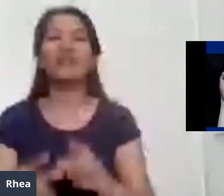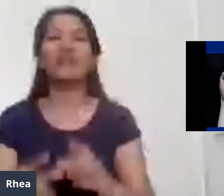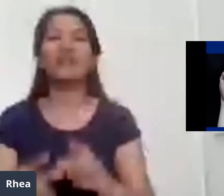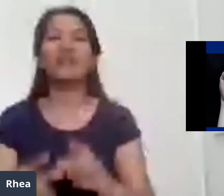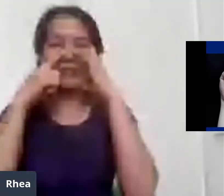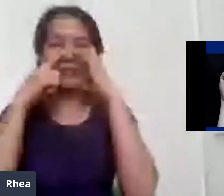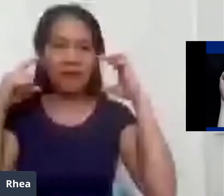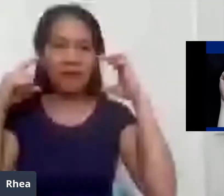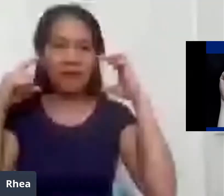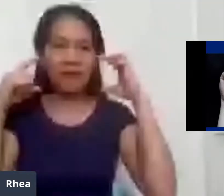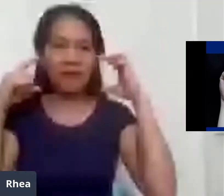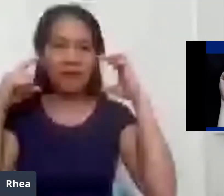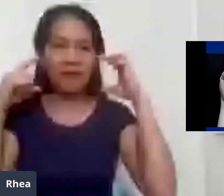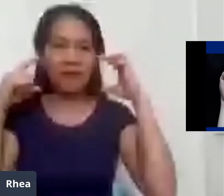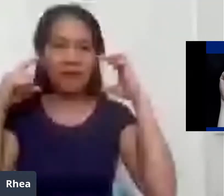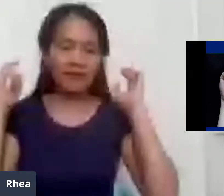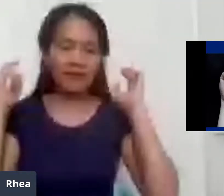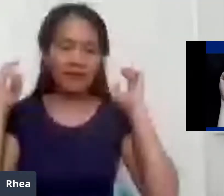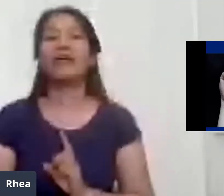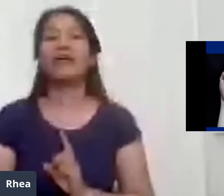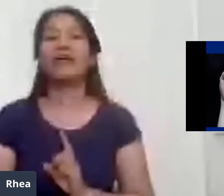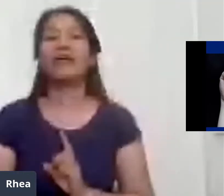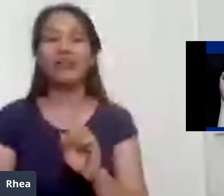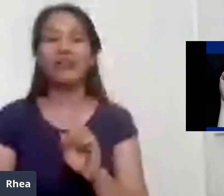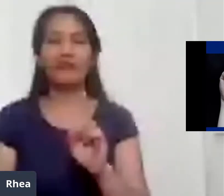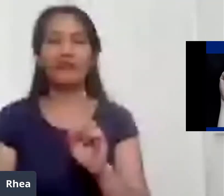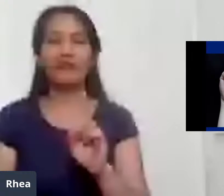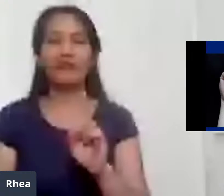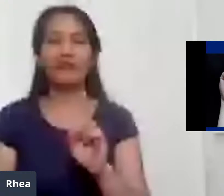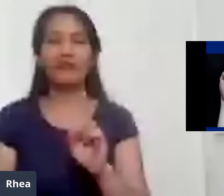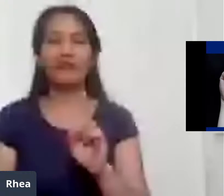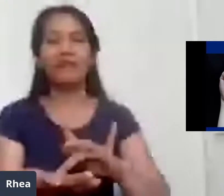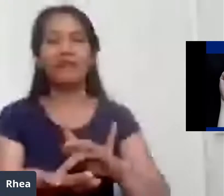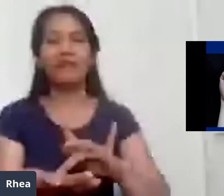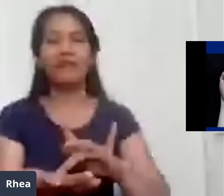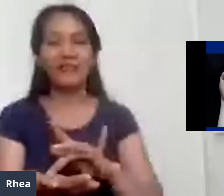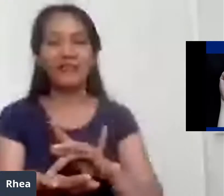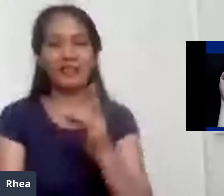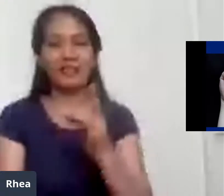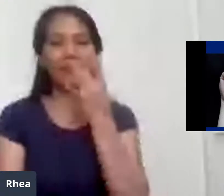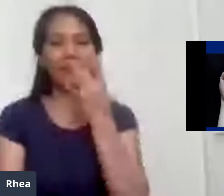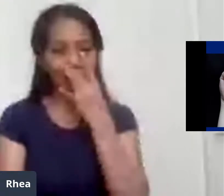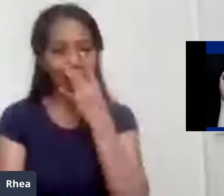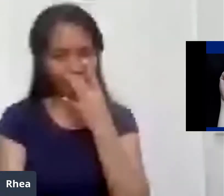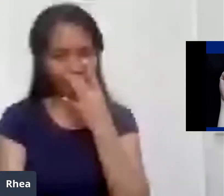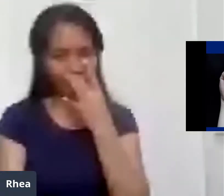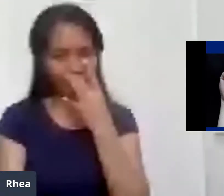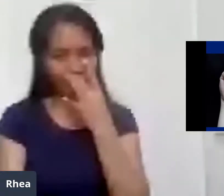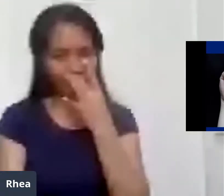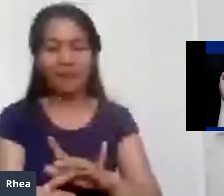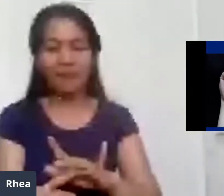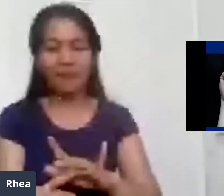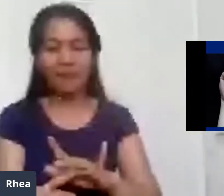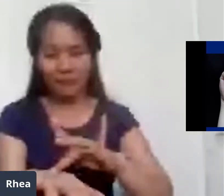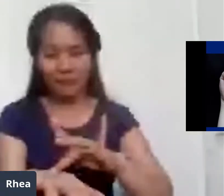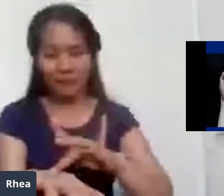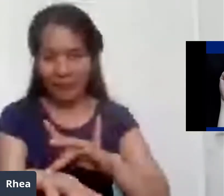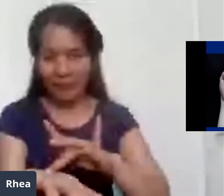mask. Wear your mask. Mask. And we need to have medicine.